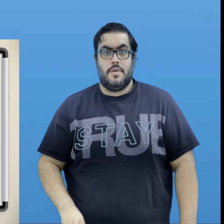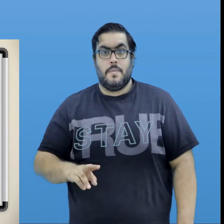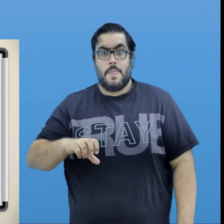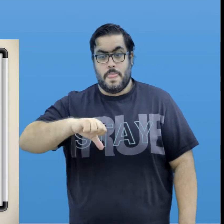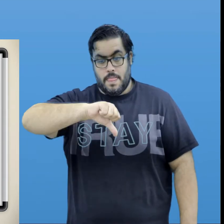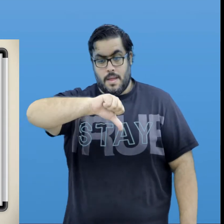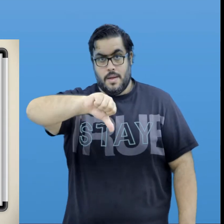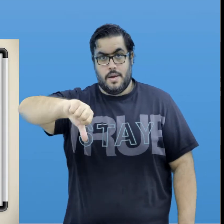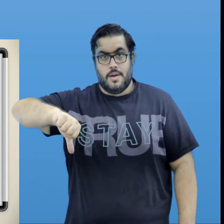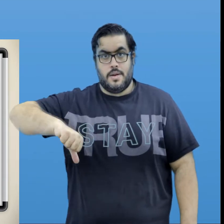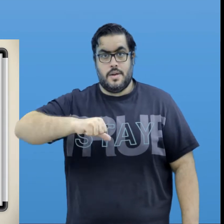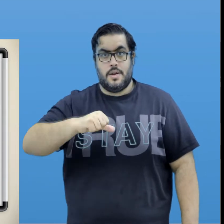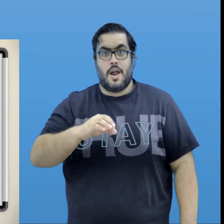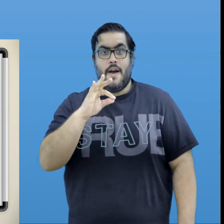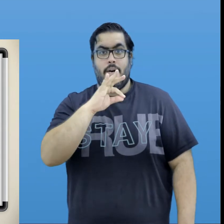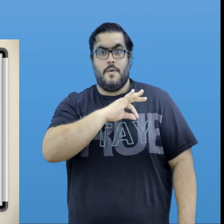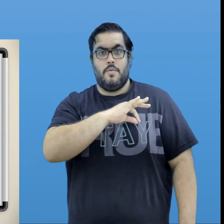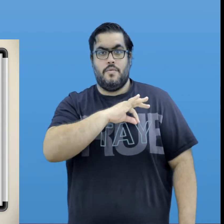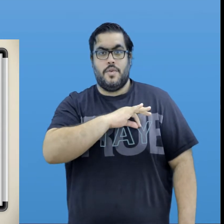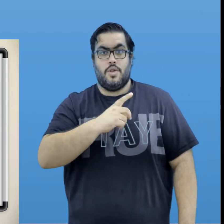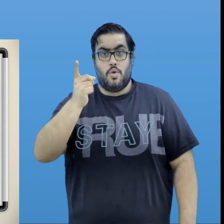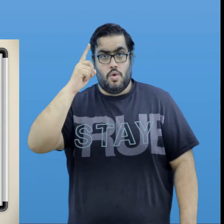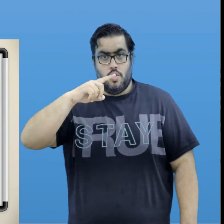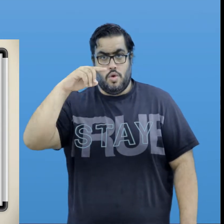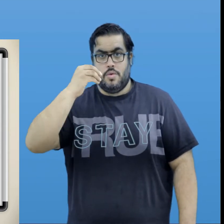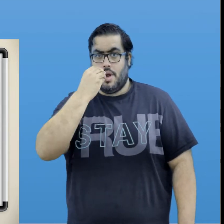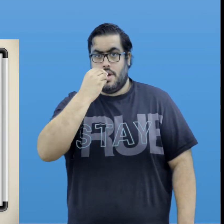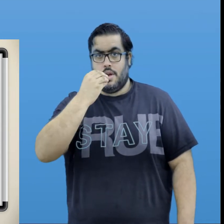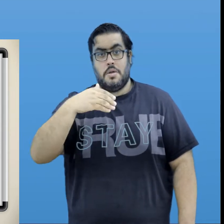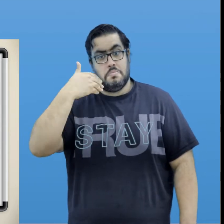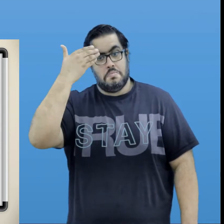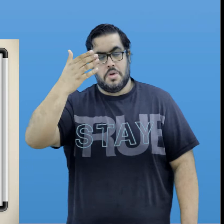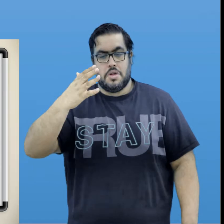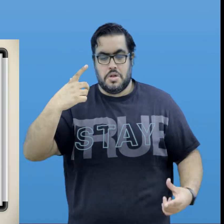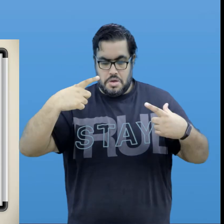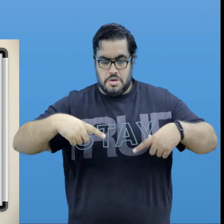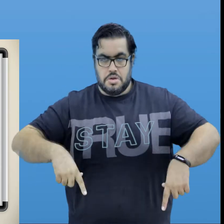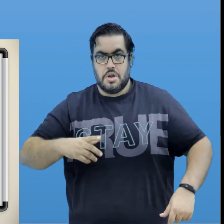word provide. What are the other meanings for the word provide?